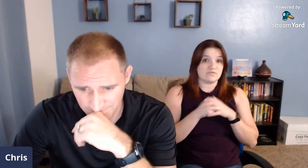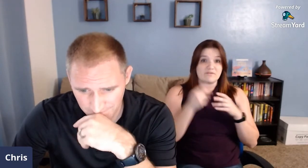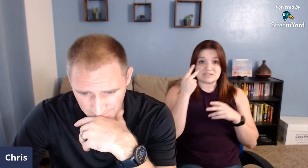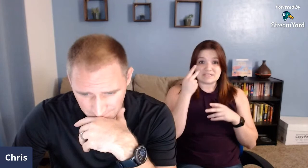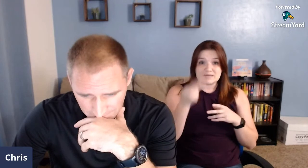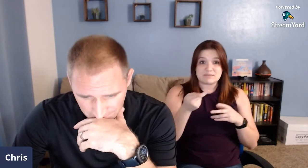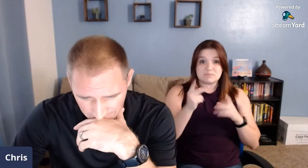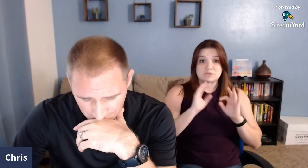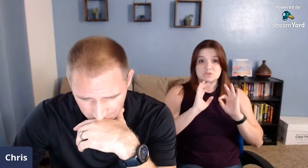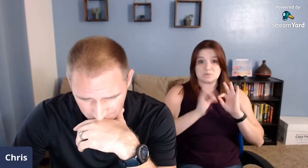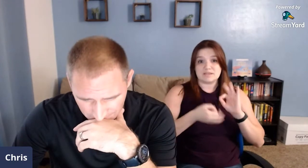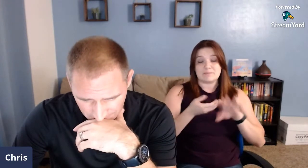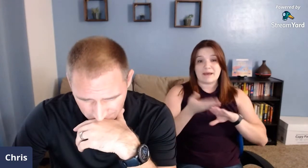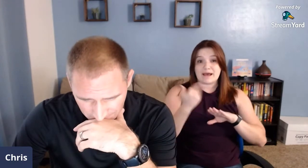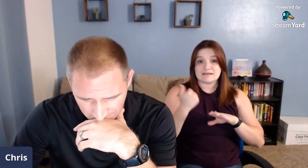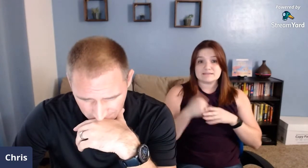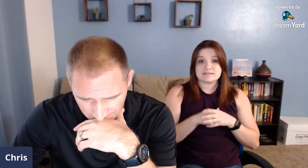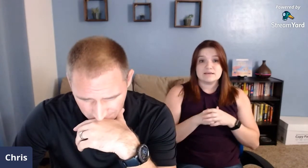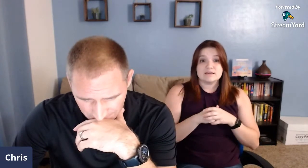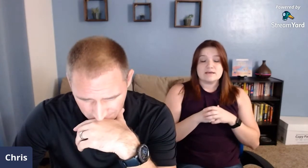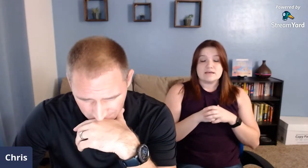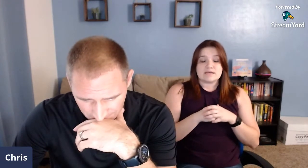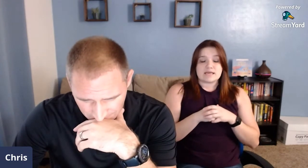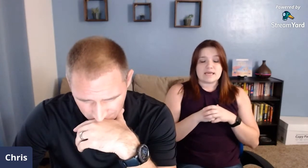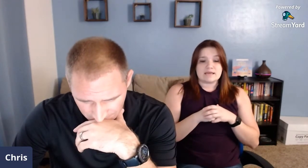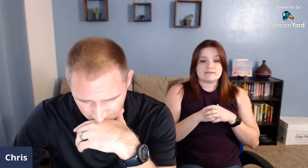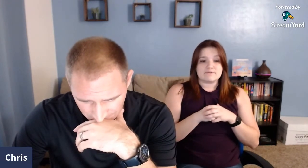If you've ever seen people interpret in the past,